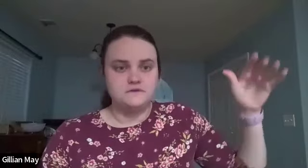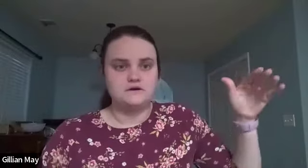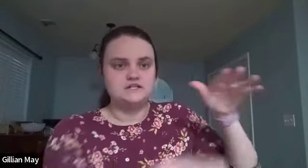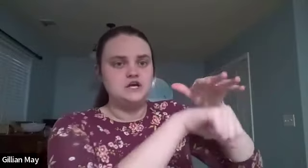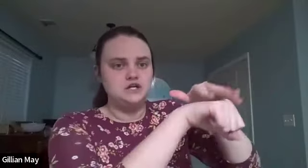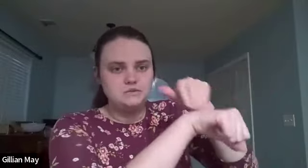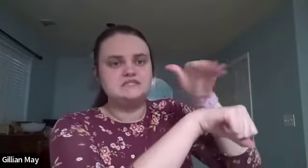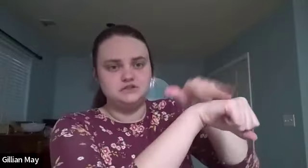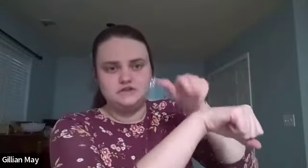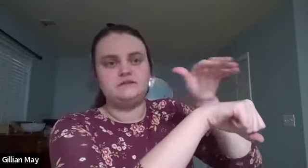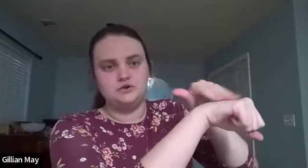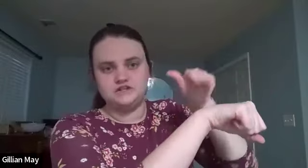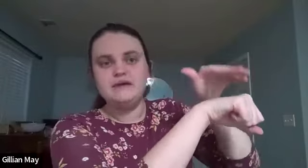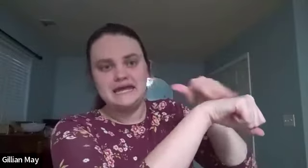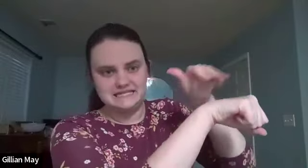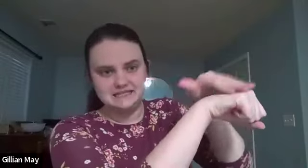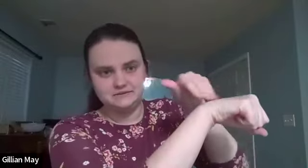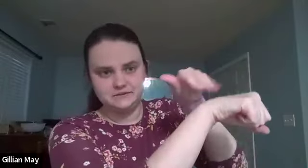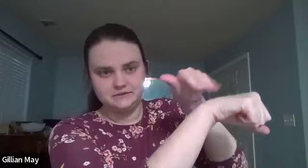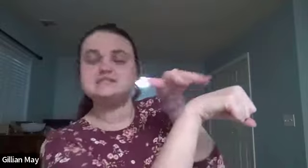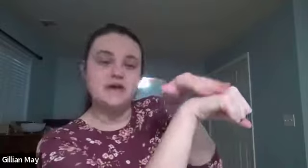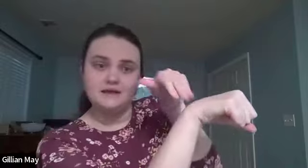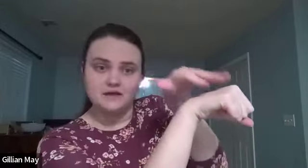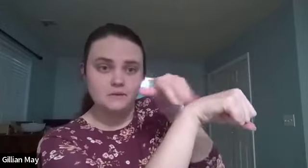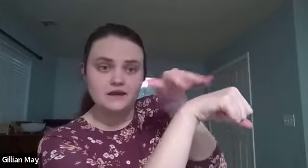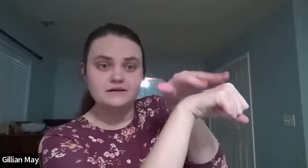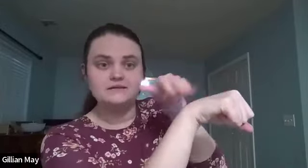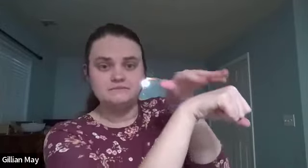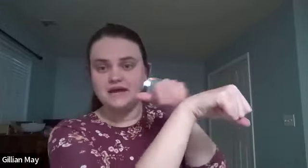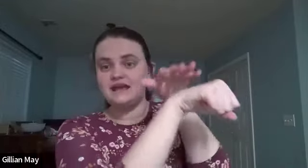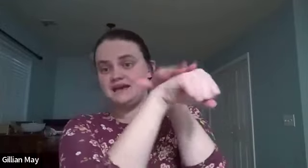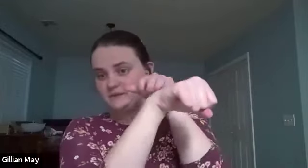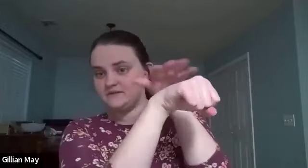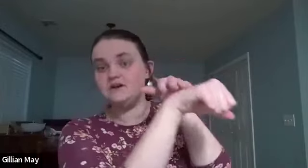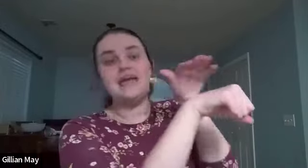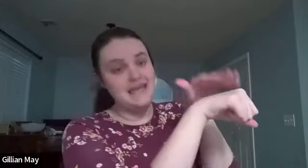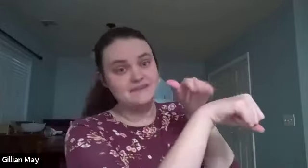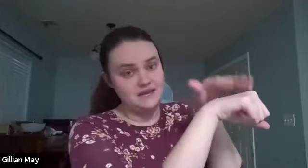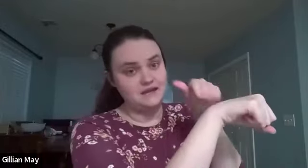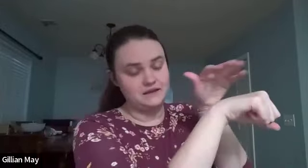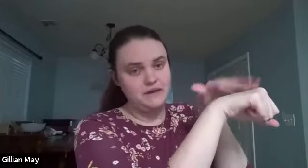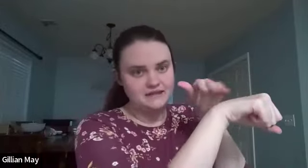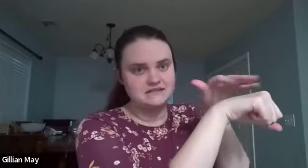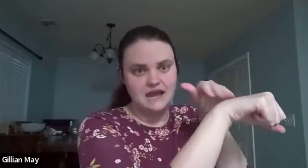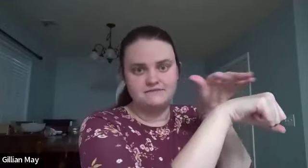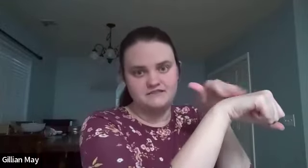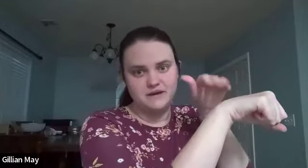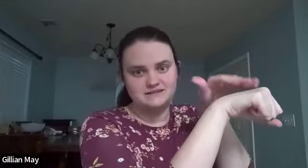fur is, you would still do like the motion of petting, which this is pet, by the way. Pet the dog and the like pets. Like I have 5 pets.